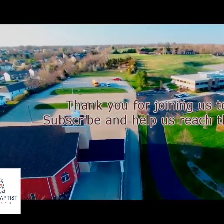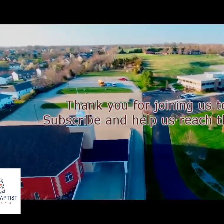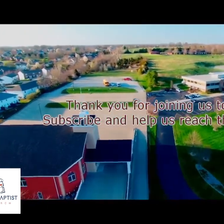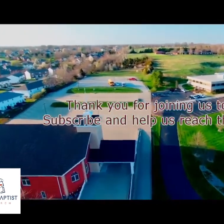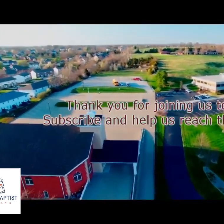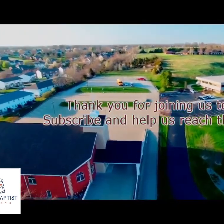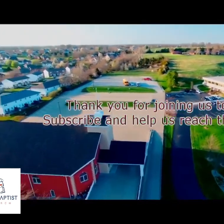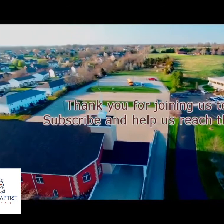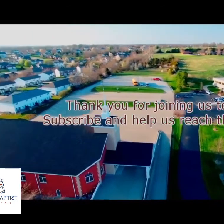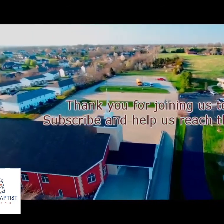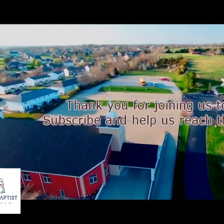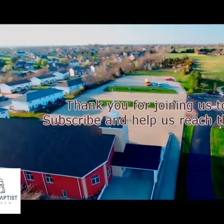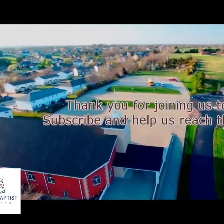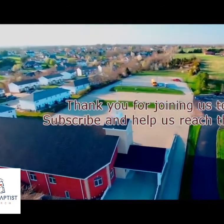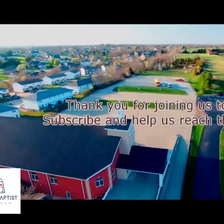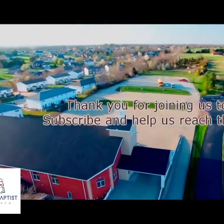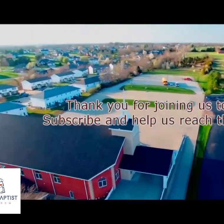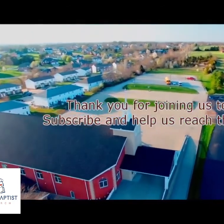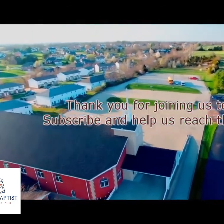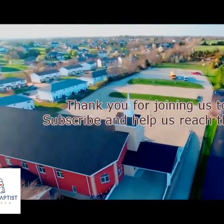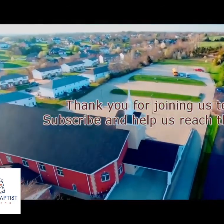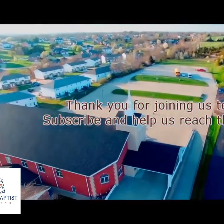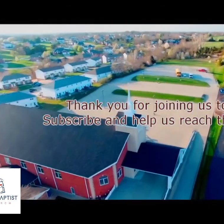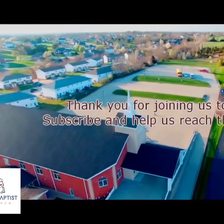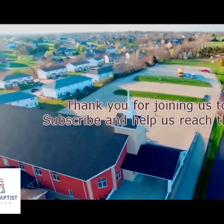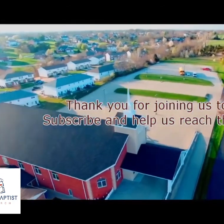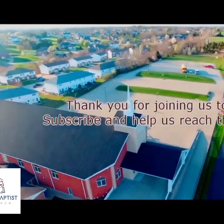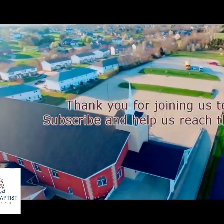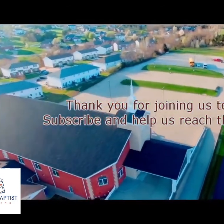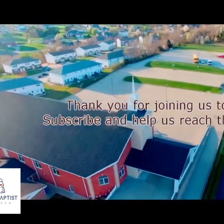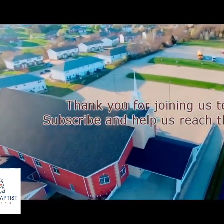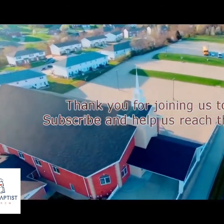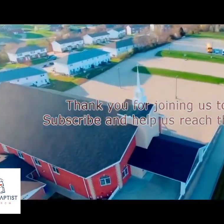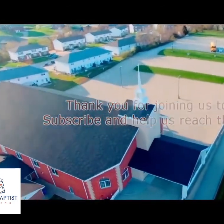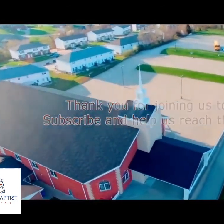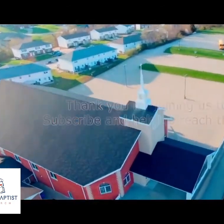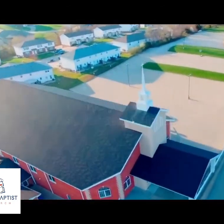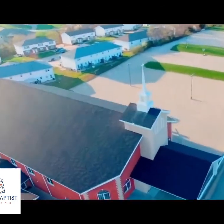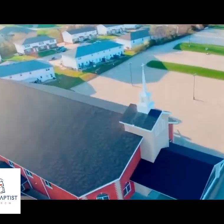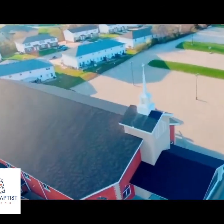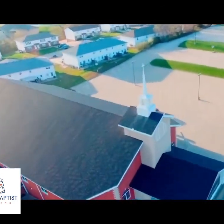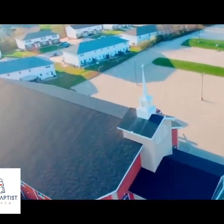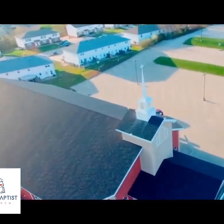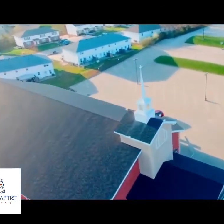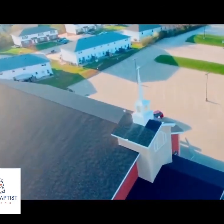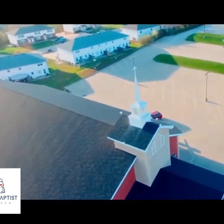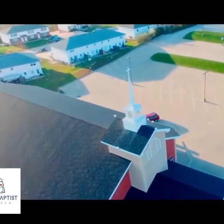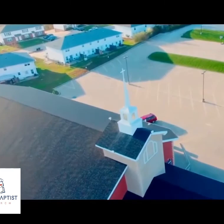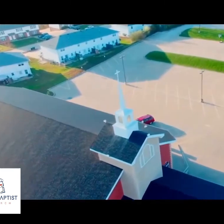God bless, and make day. Thank you.